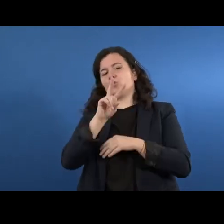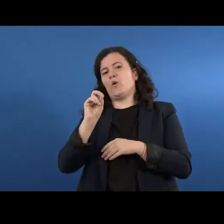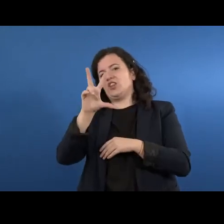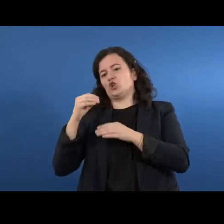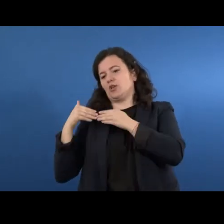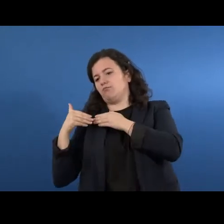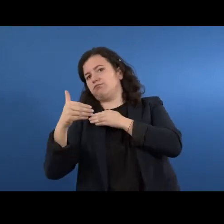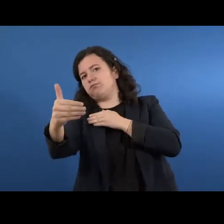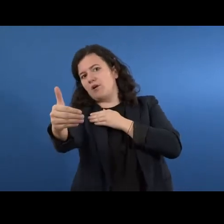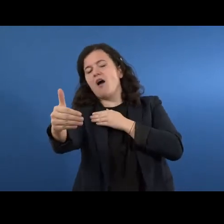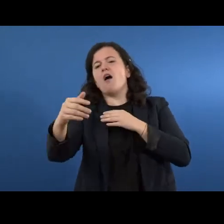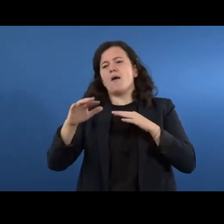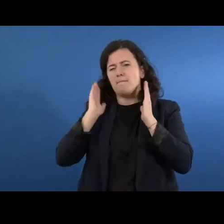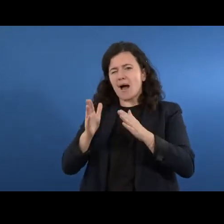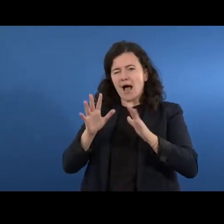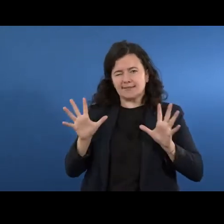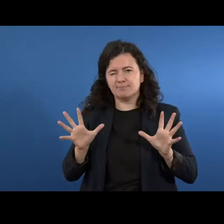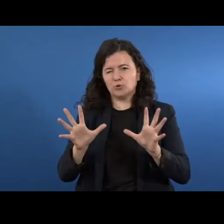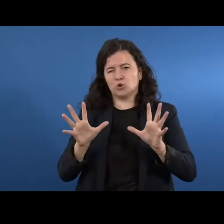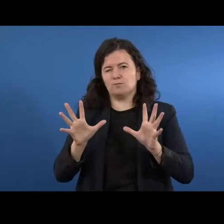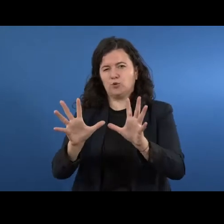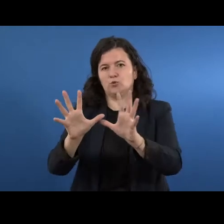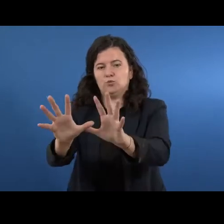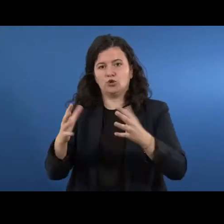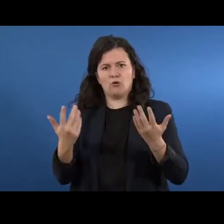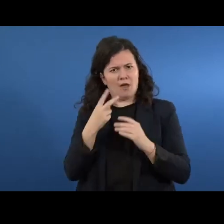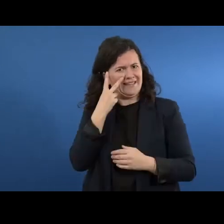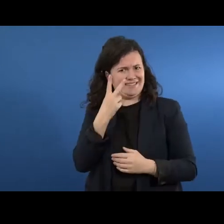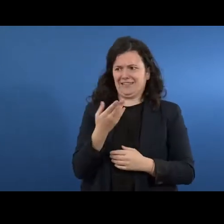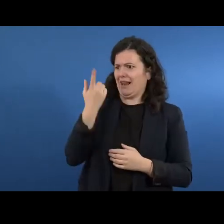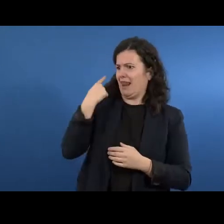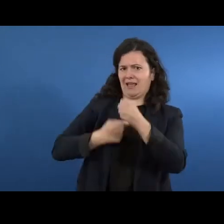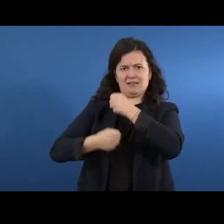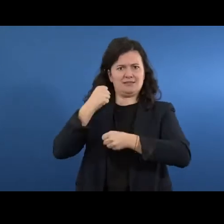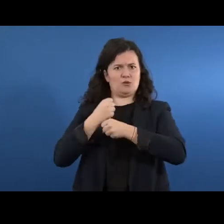had revealed so many pre-existing inequalities also for persons with disabilities.